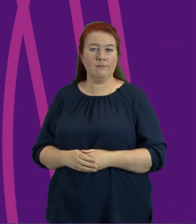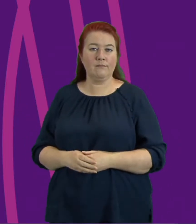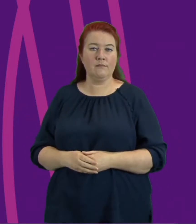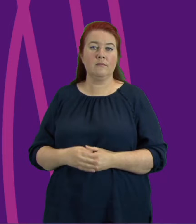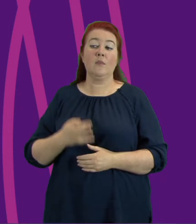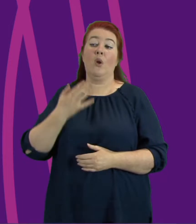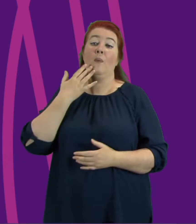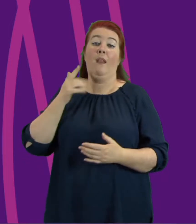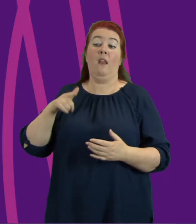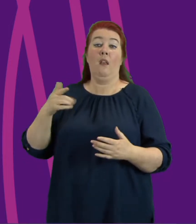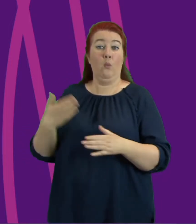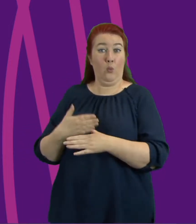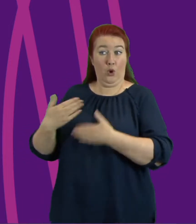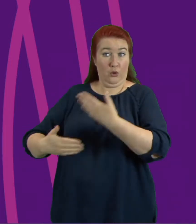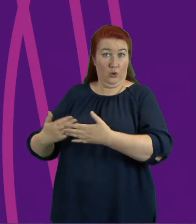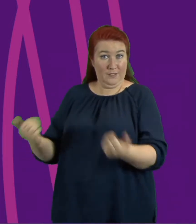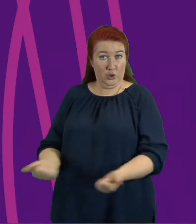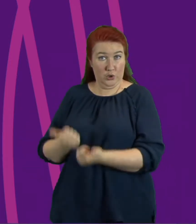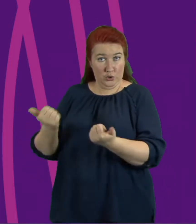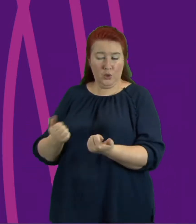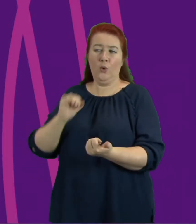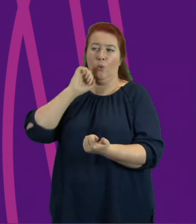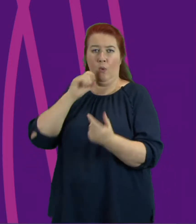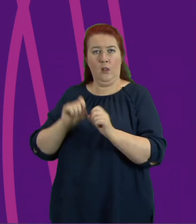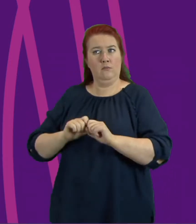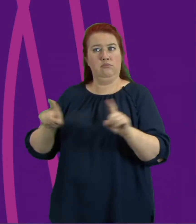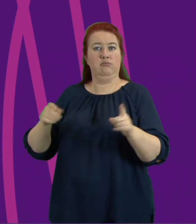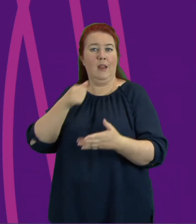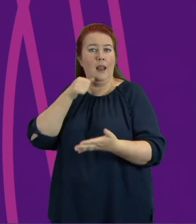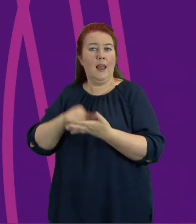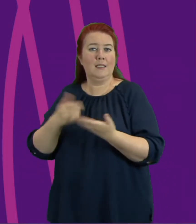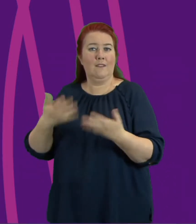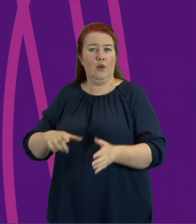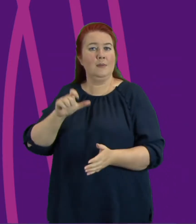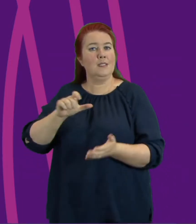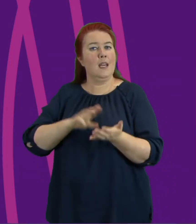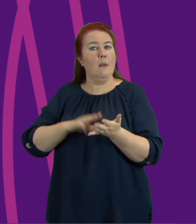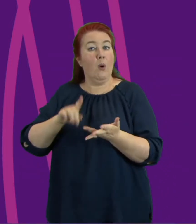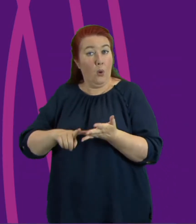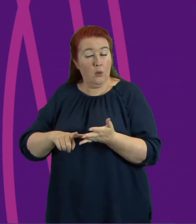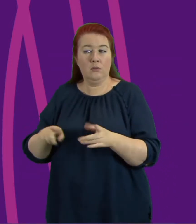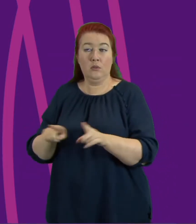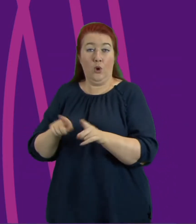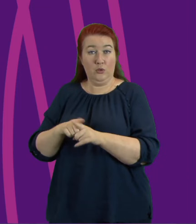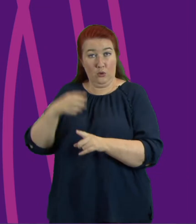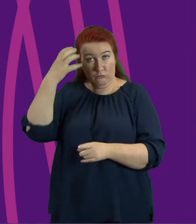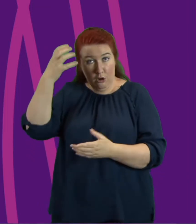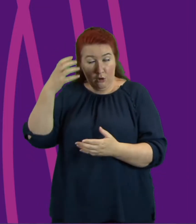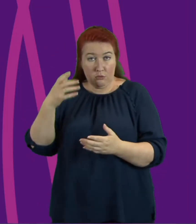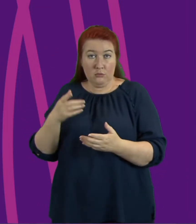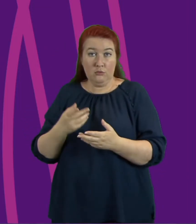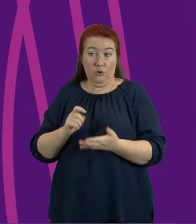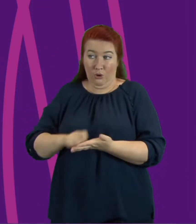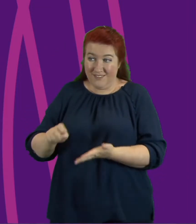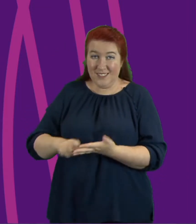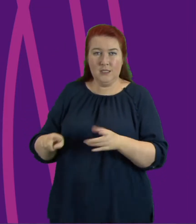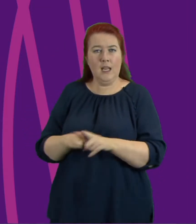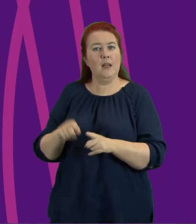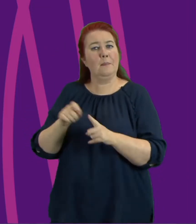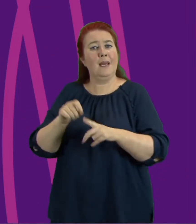work is concluded, a letter will be issued from the Office of the CMO and from Crown Office and Procurator Fiscal Service to medical